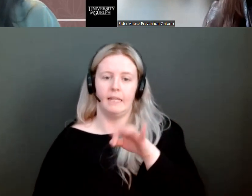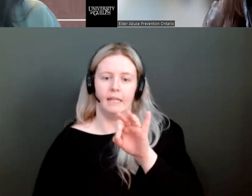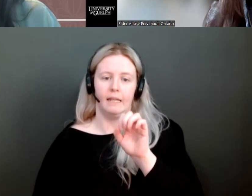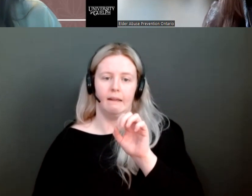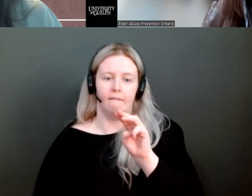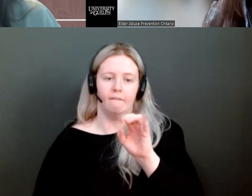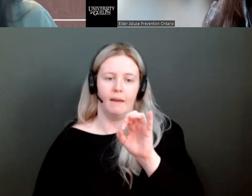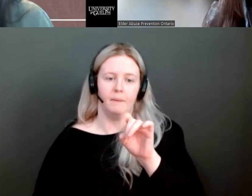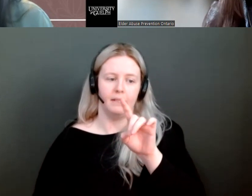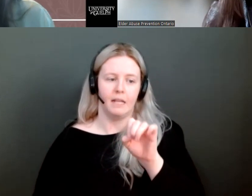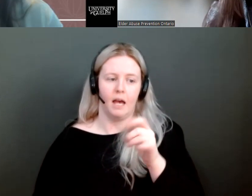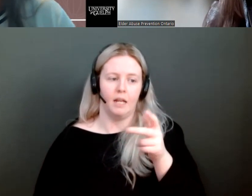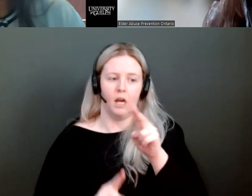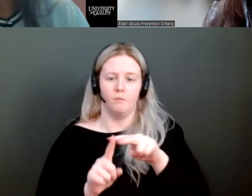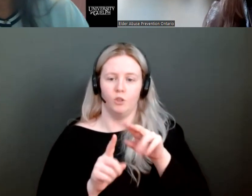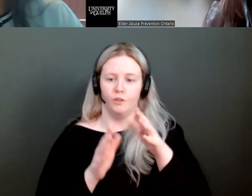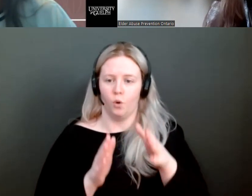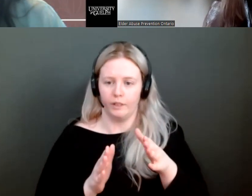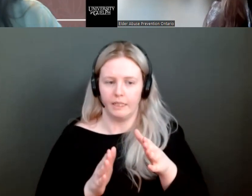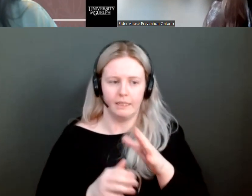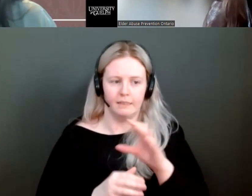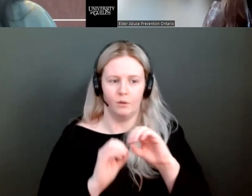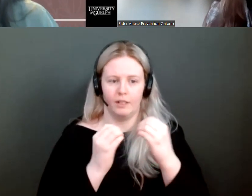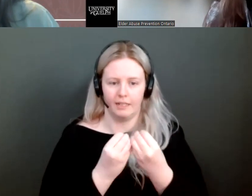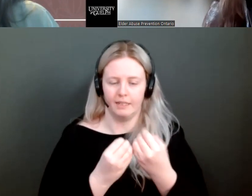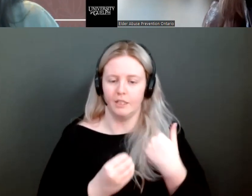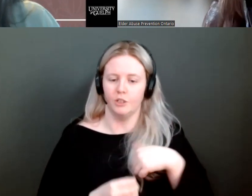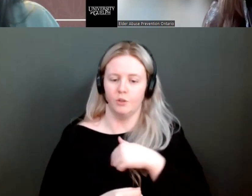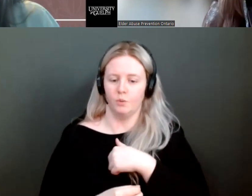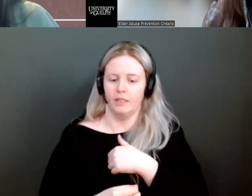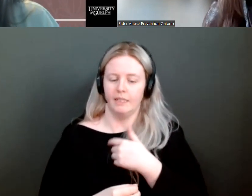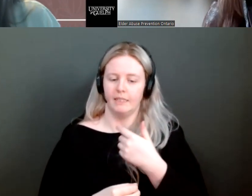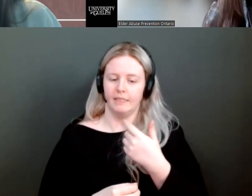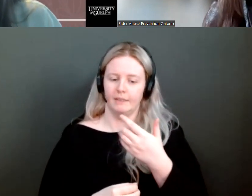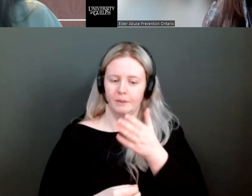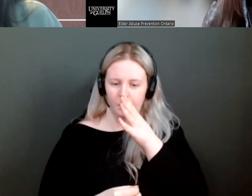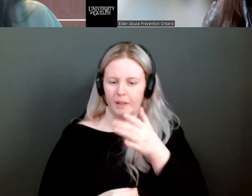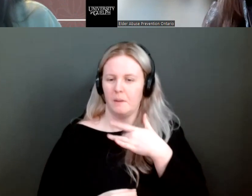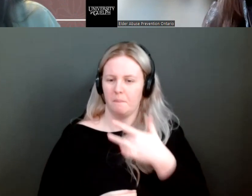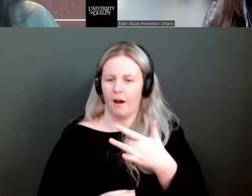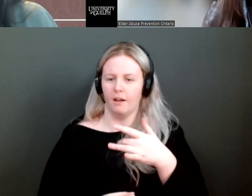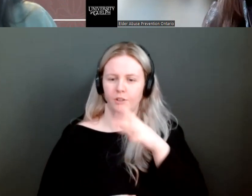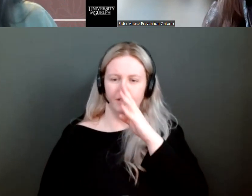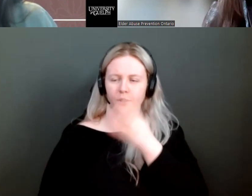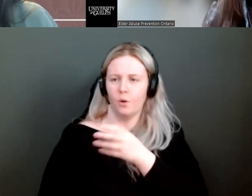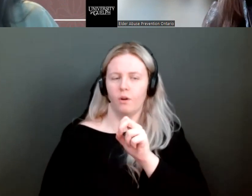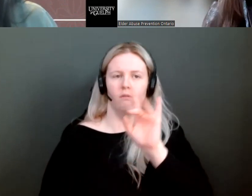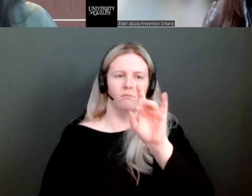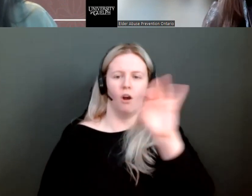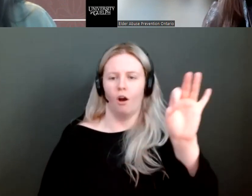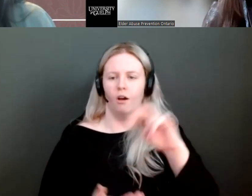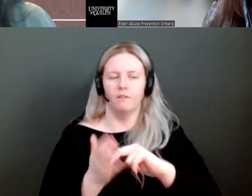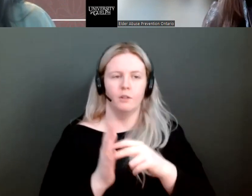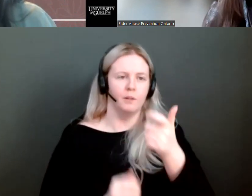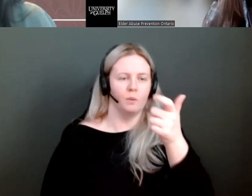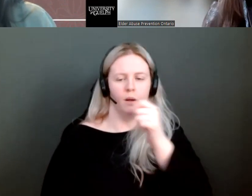of bad messages, and we use the mute button a lot. But I think what we always do before we mute, if we know that there's really not